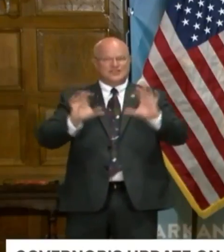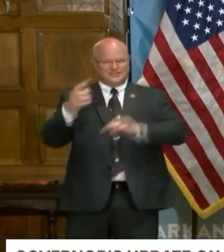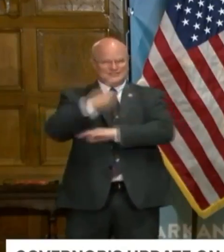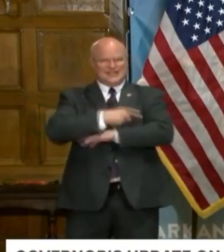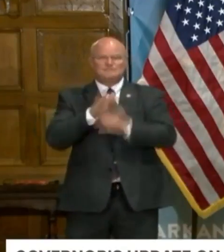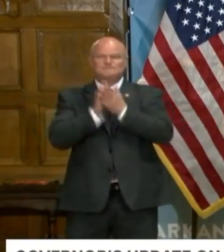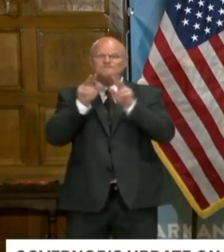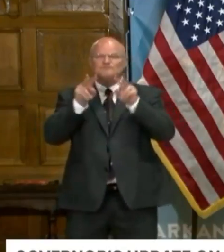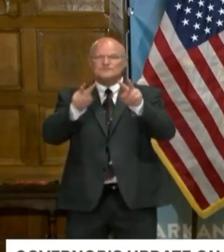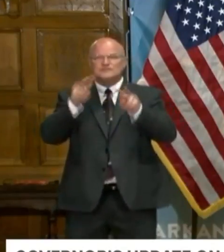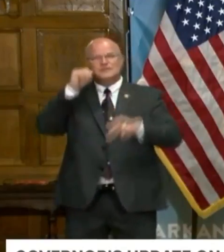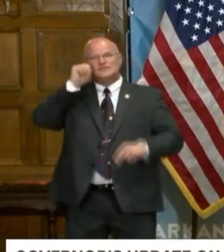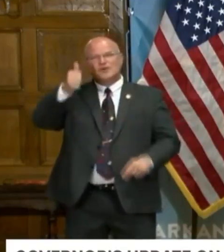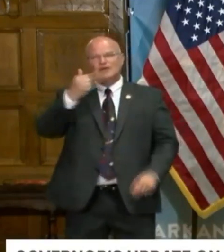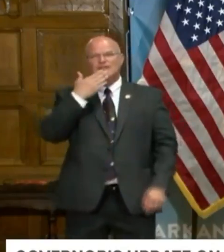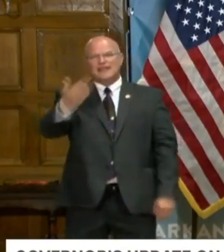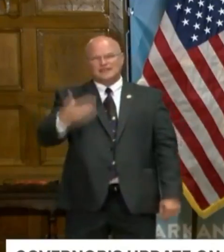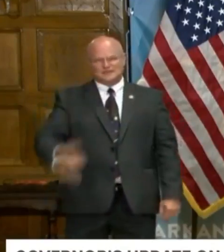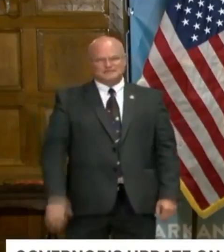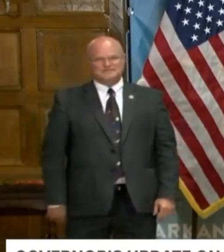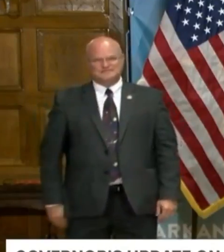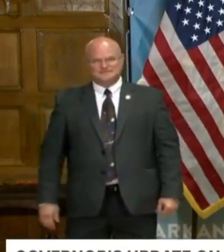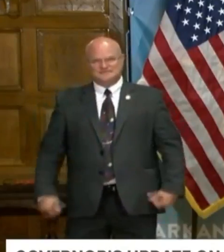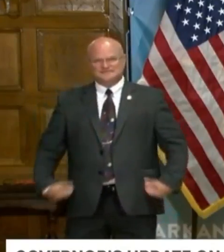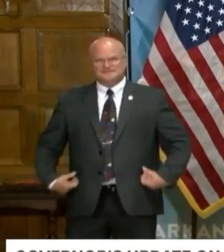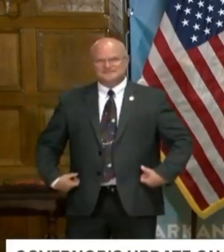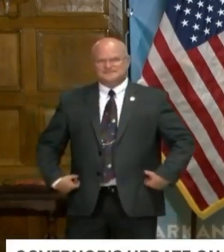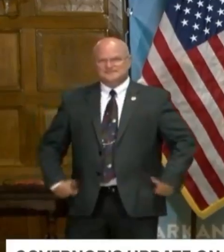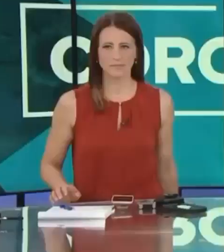today, and we look forward to seeing everybody tomorrow. Thank you.